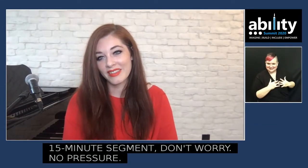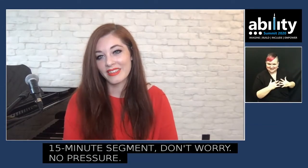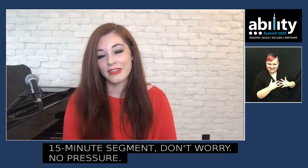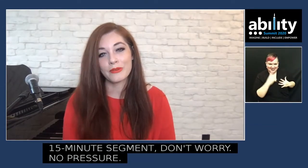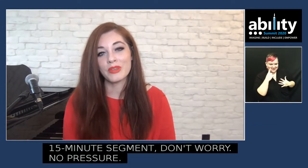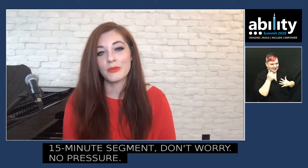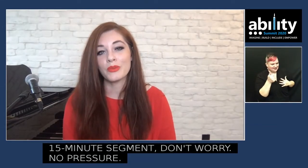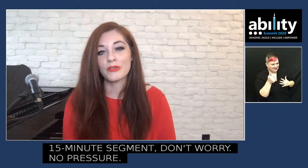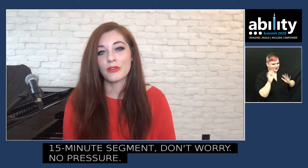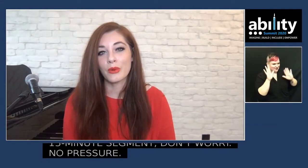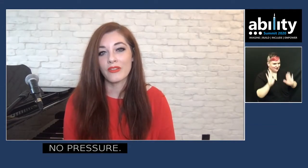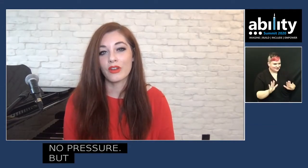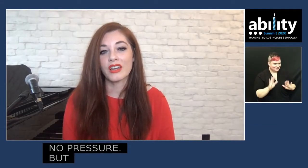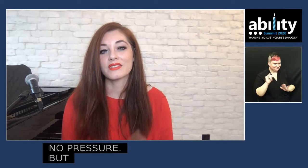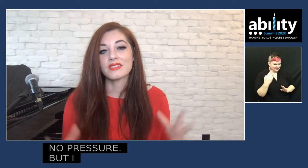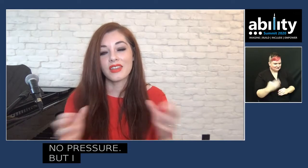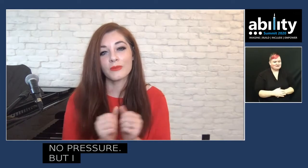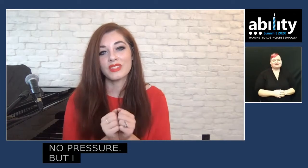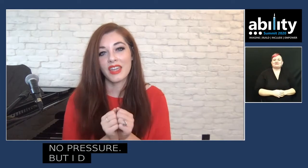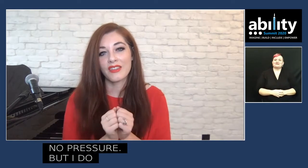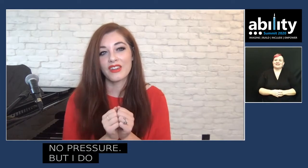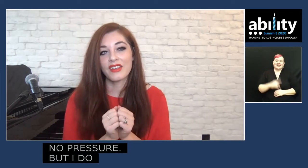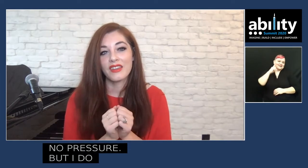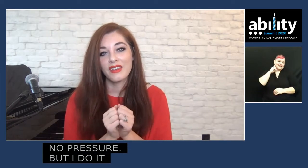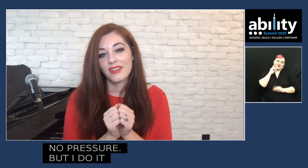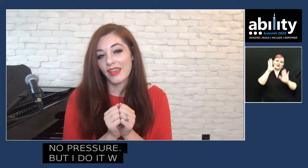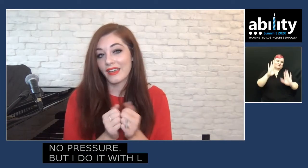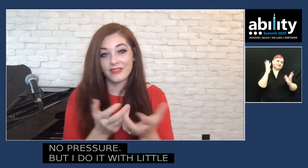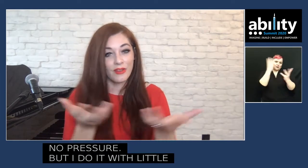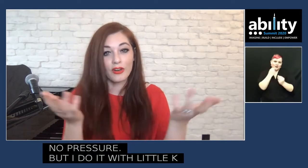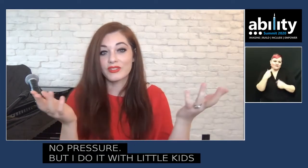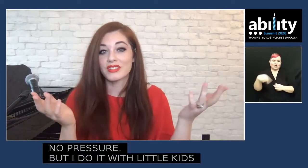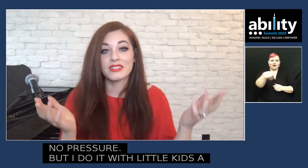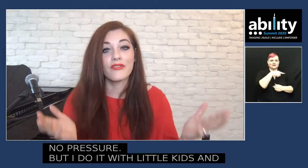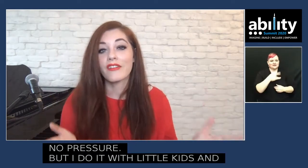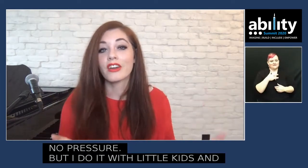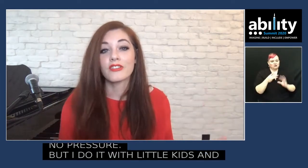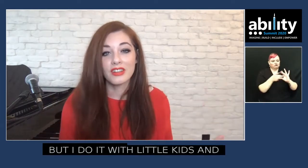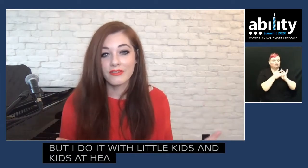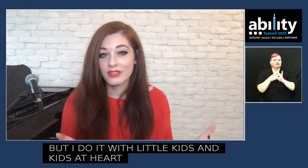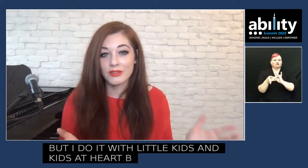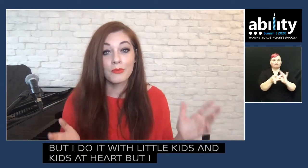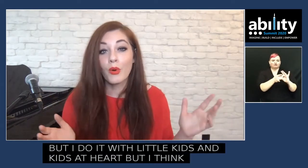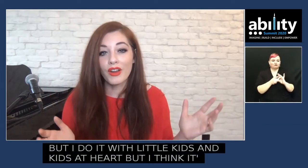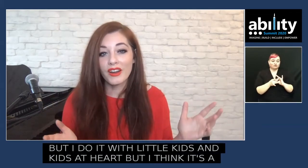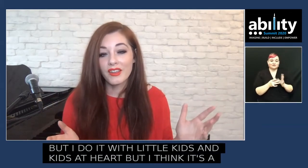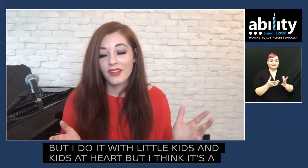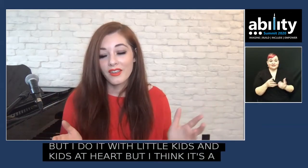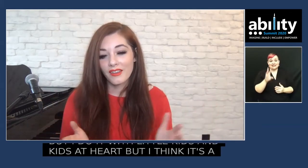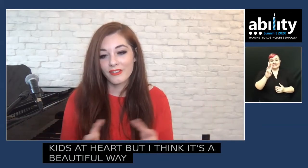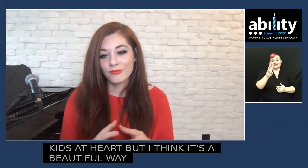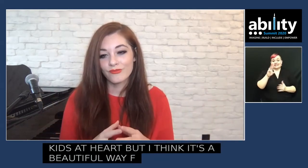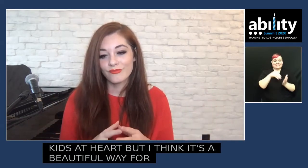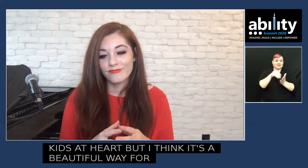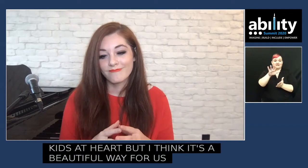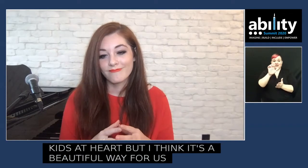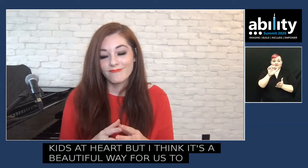job. And I think that it would be a beautiful way for us to come together, all 6,500 of us and more,